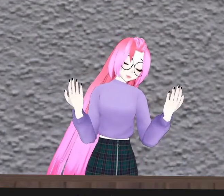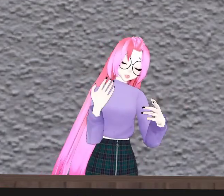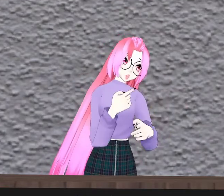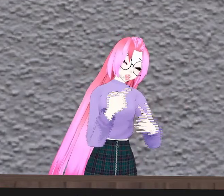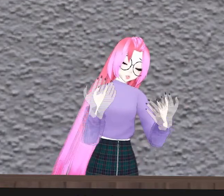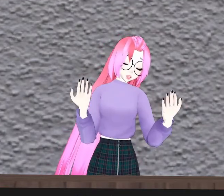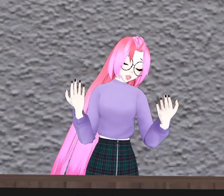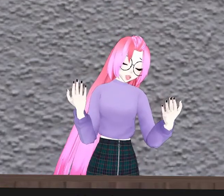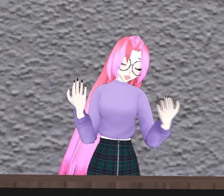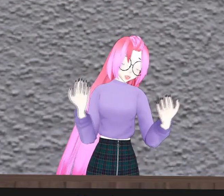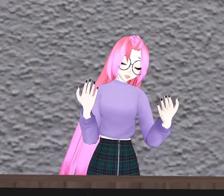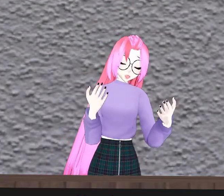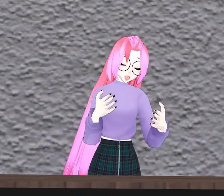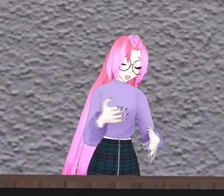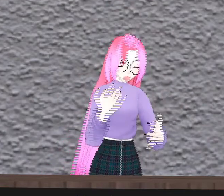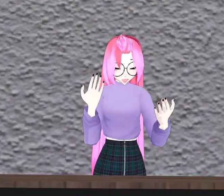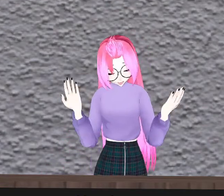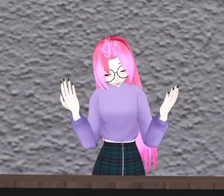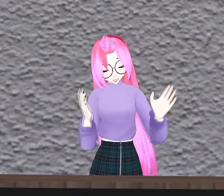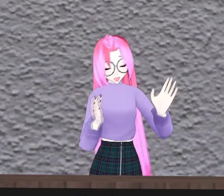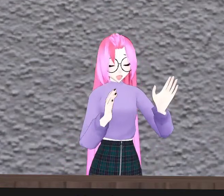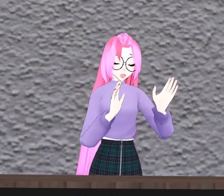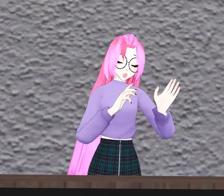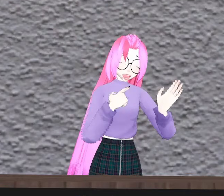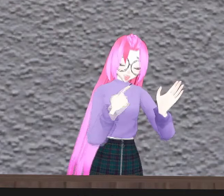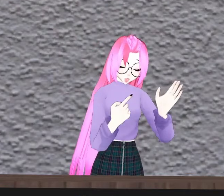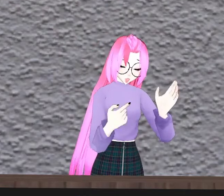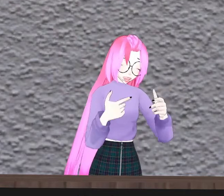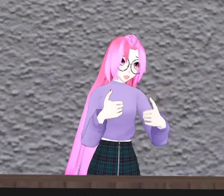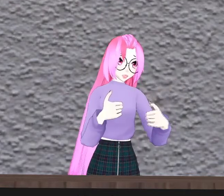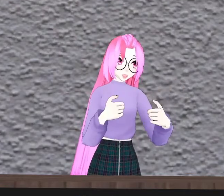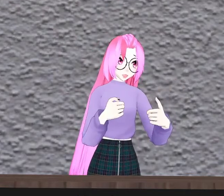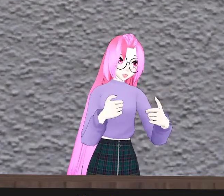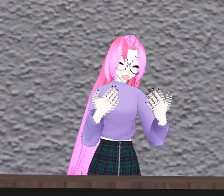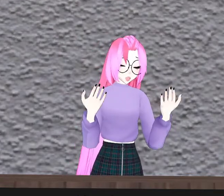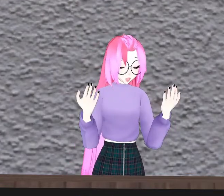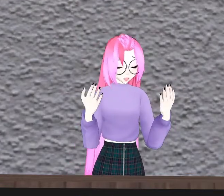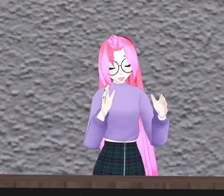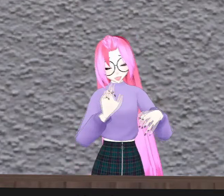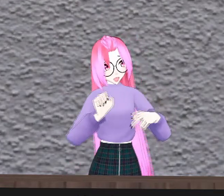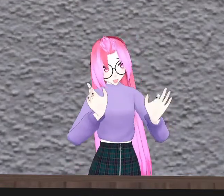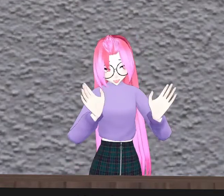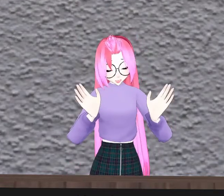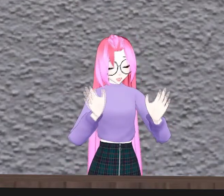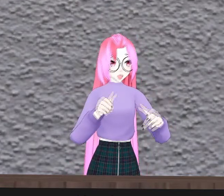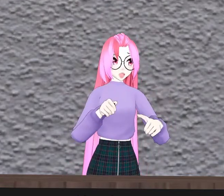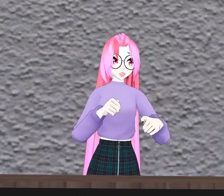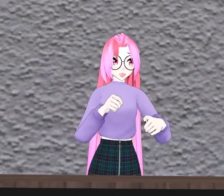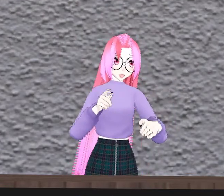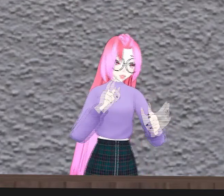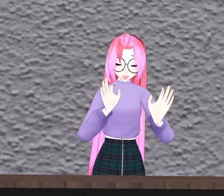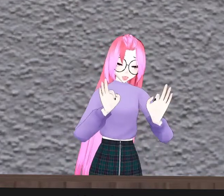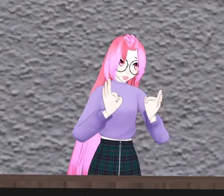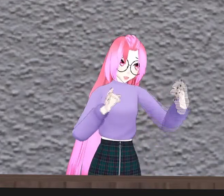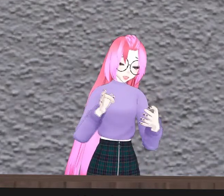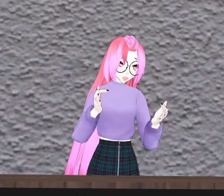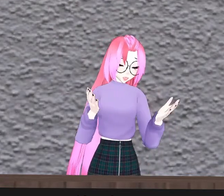Right? Just be like, okay, you know what? I'm gonna text you something or email, whatever. Just say I'm not comfortable saying this,